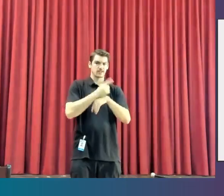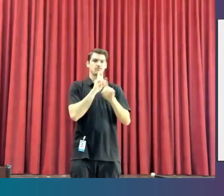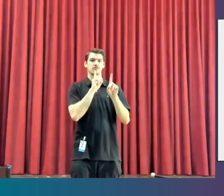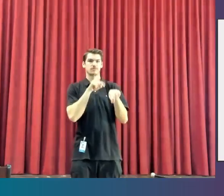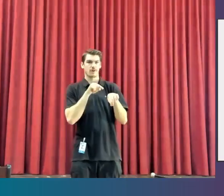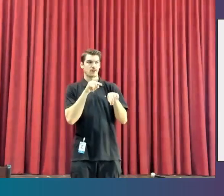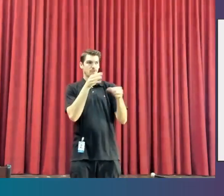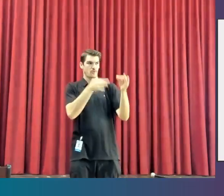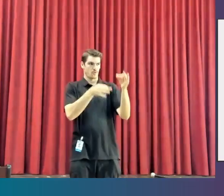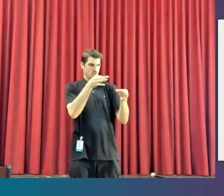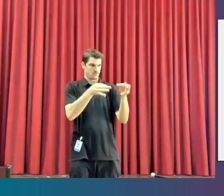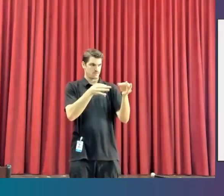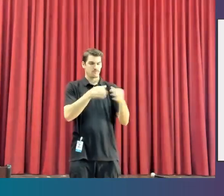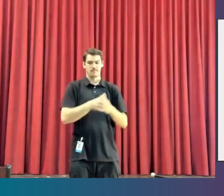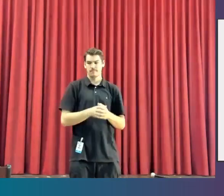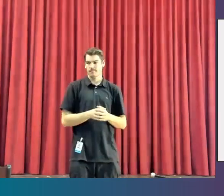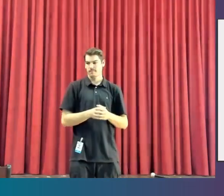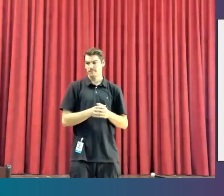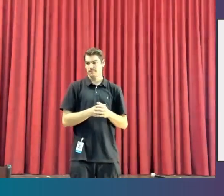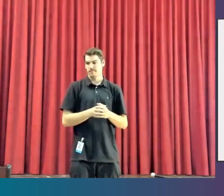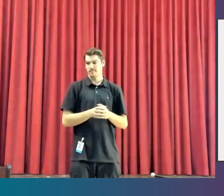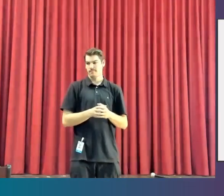to respond.